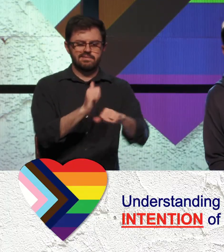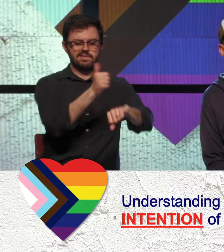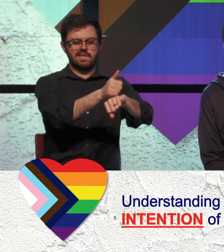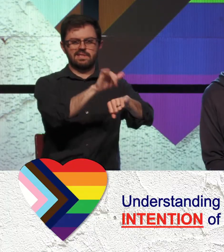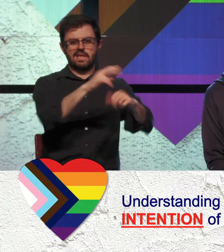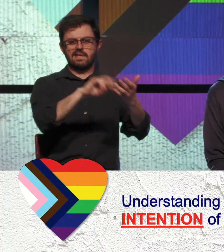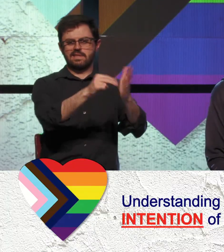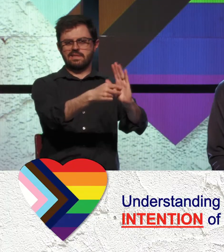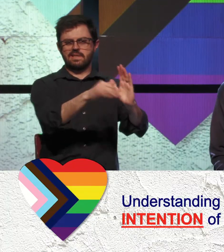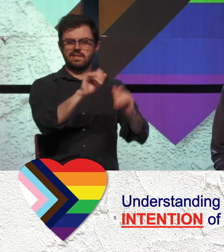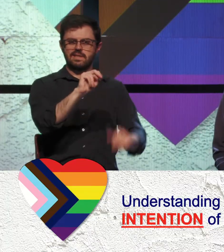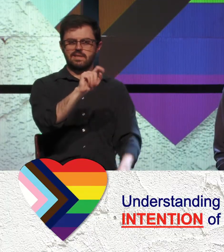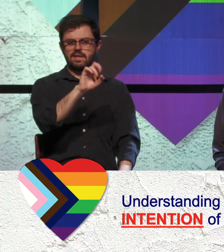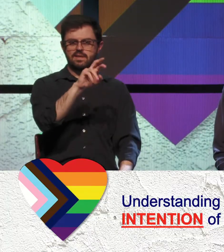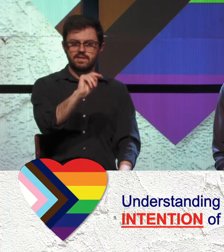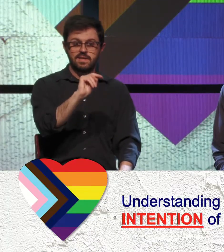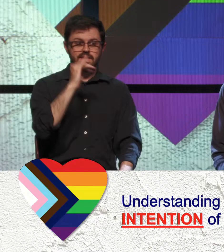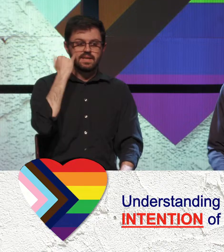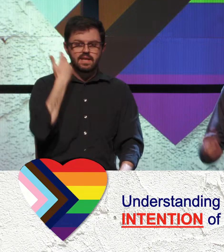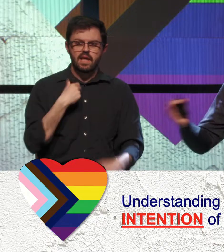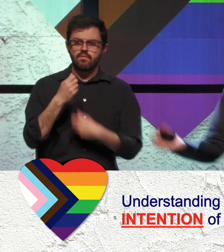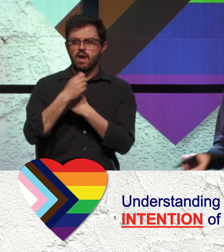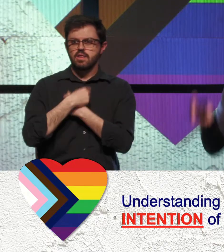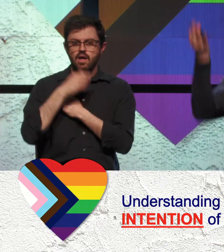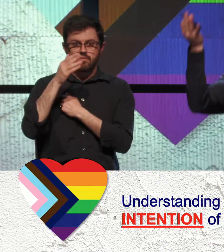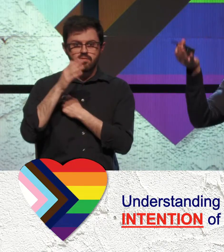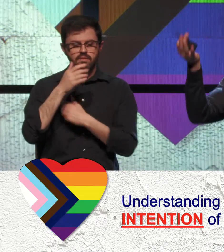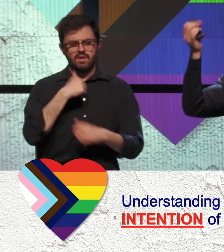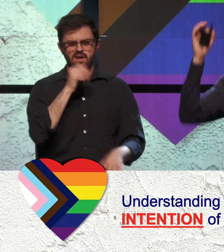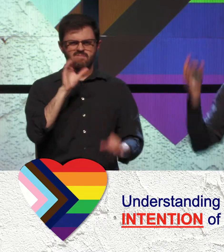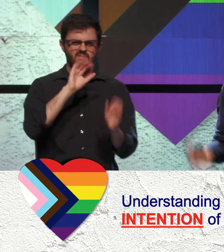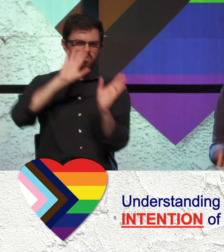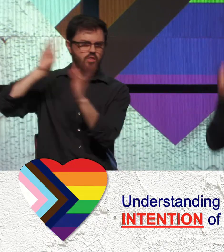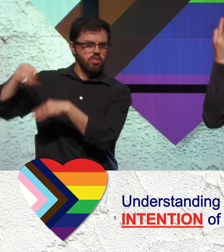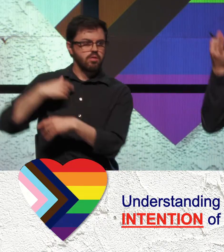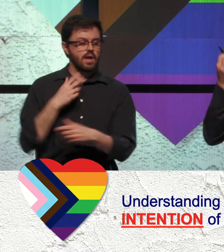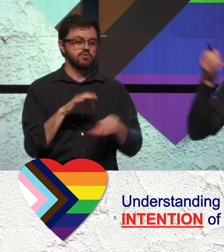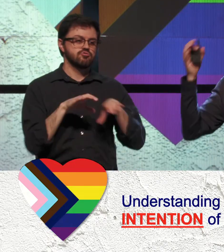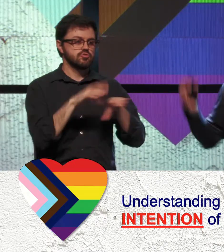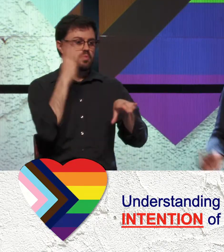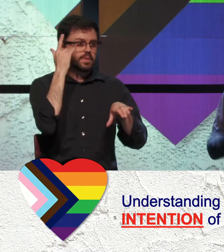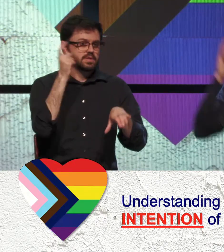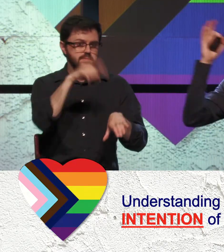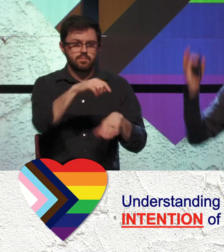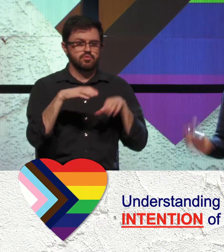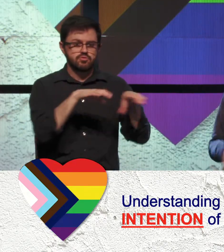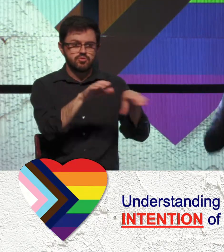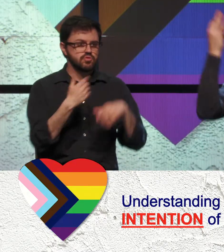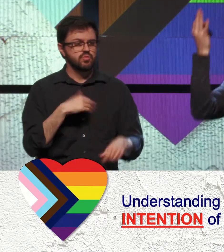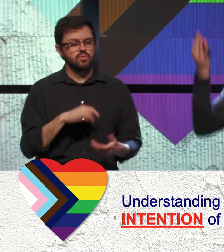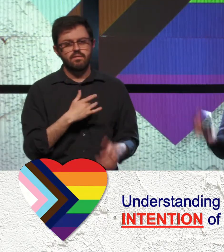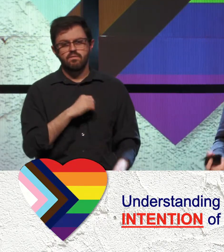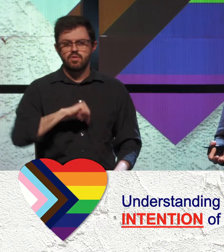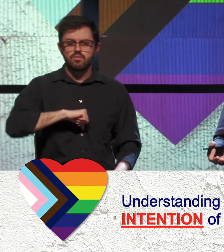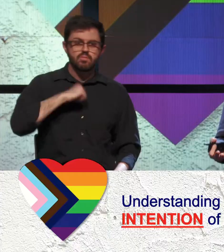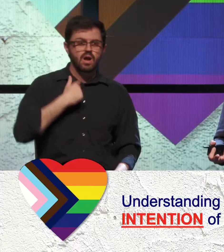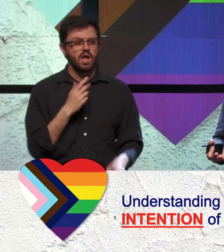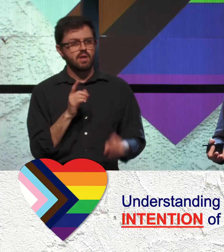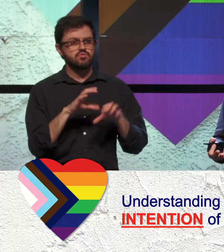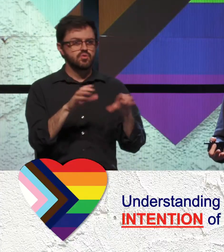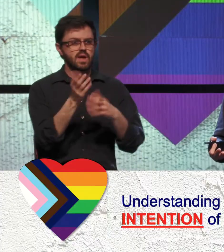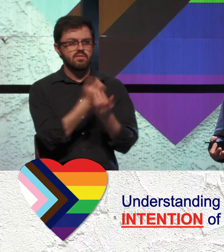loving God means doing all these things and I just do it for the sake of doing it, pride develops, we become the right people, we're doing it all right, we believe all the right